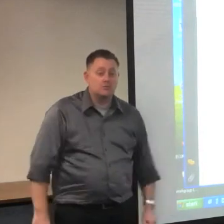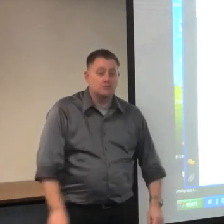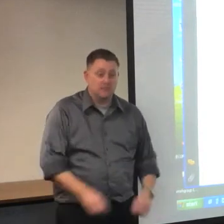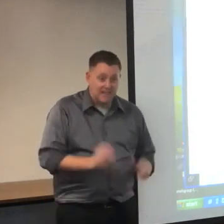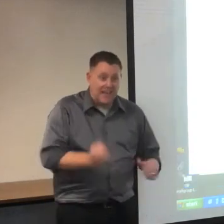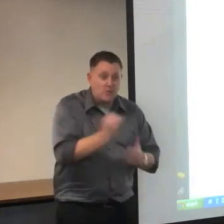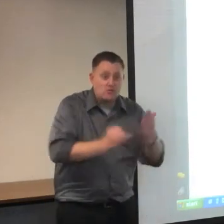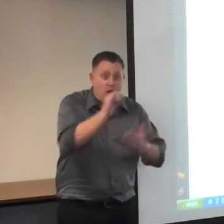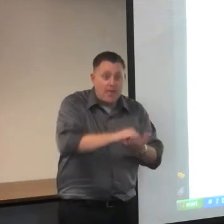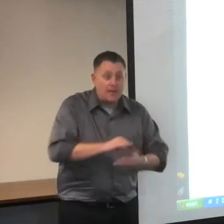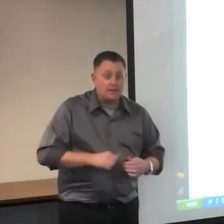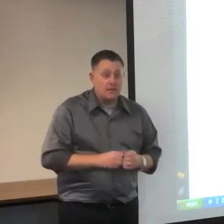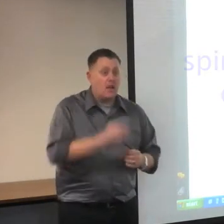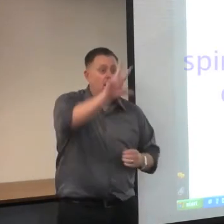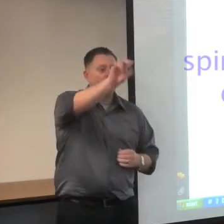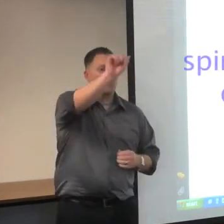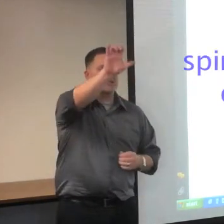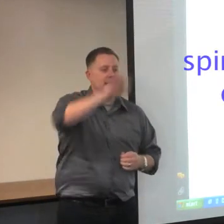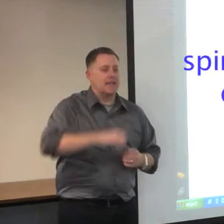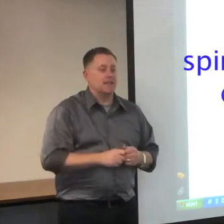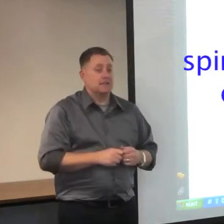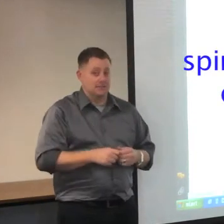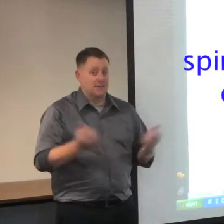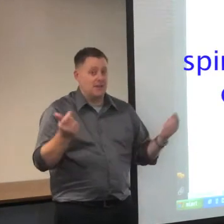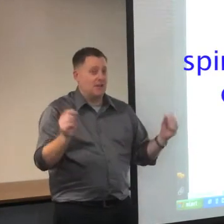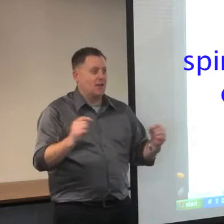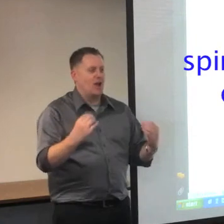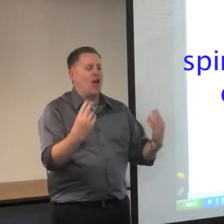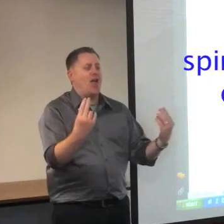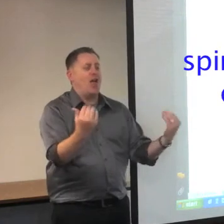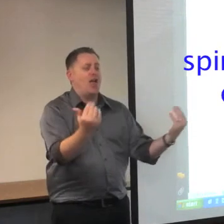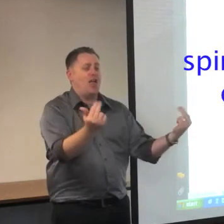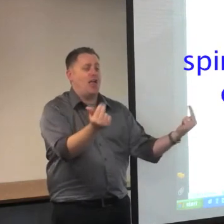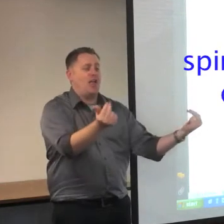Can you draw that for me, please, in 30 seconds?